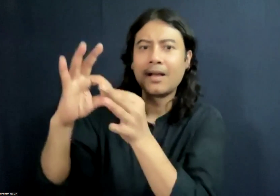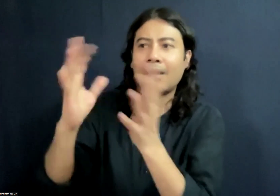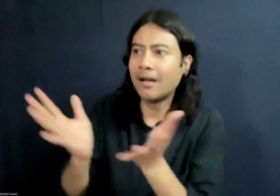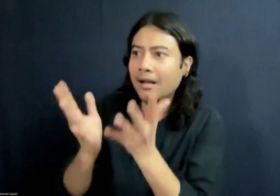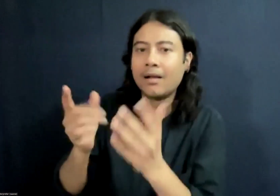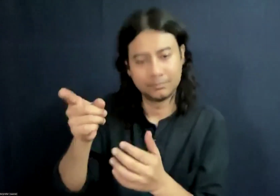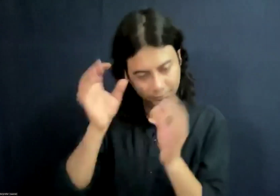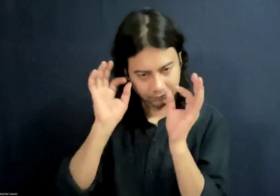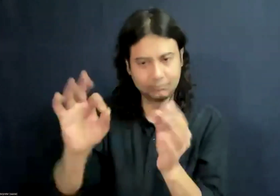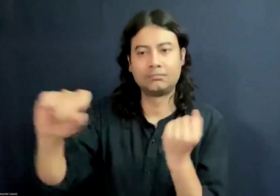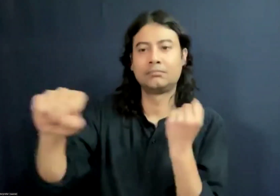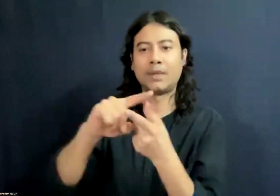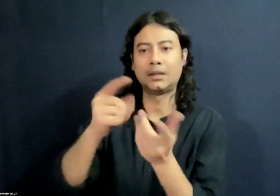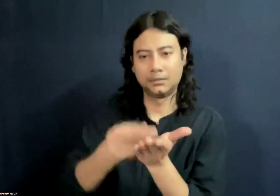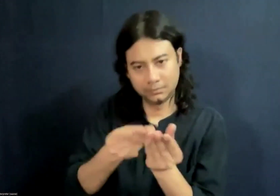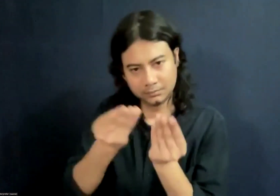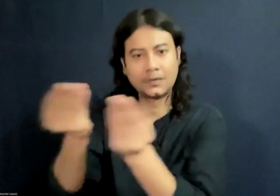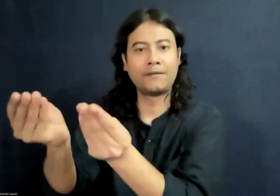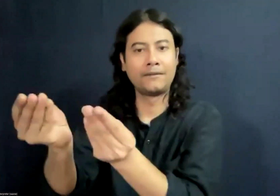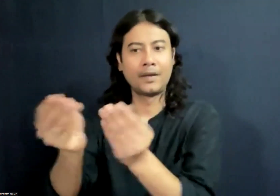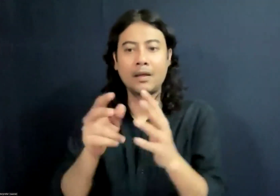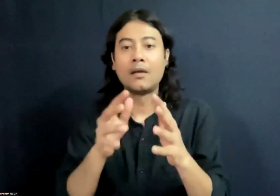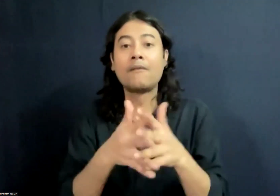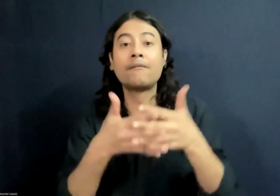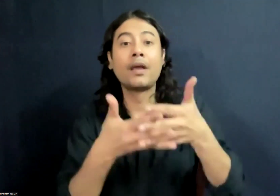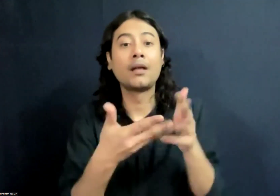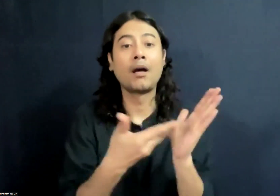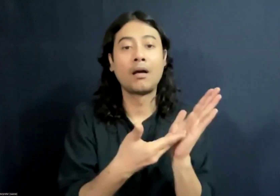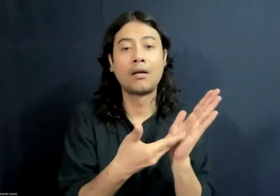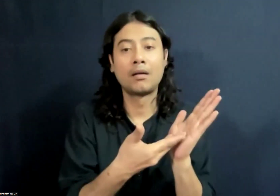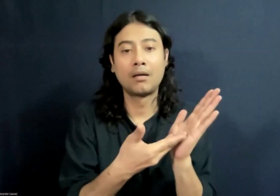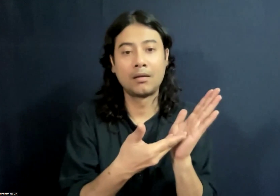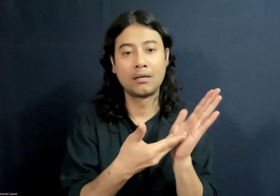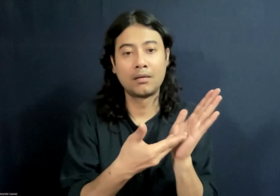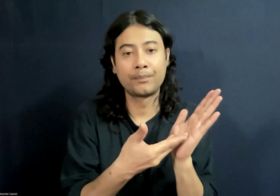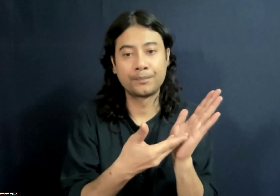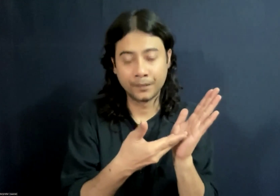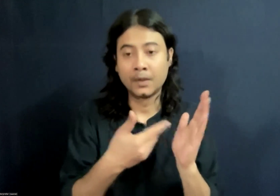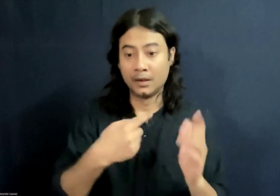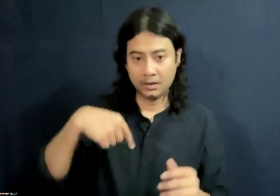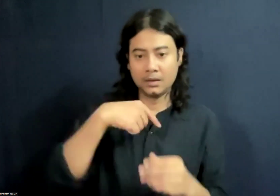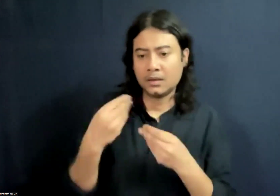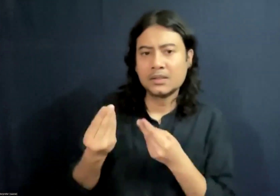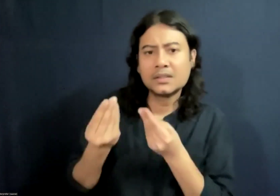So basically, we are giving charity for Krishna because we want to please Krishna.